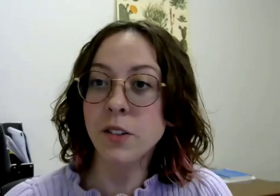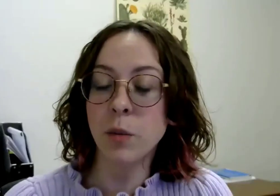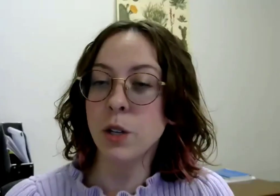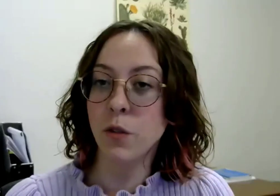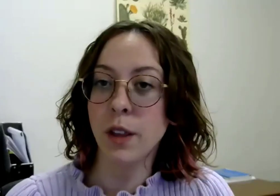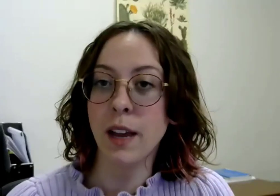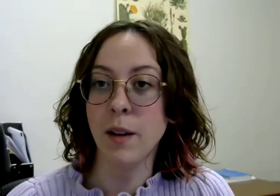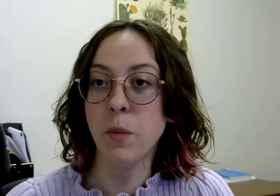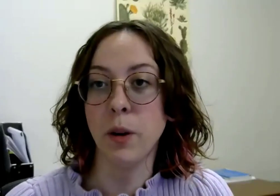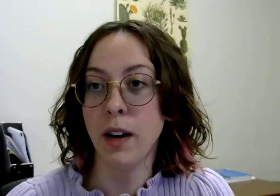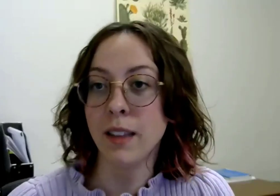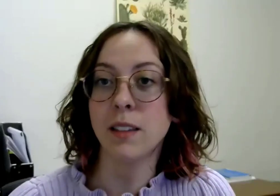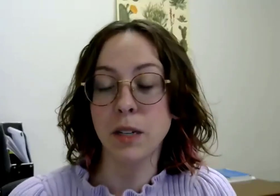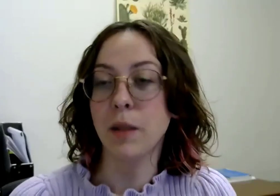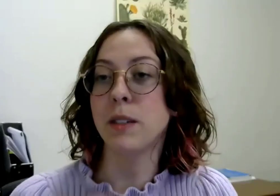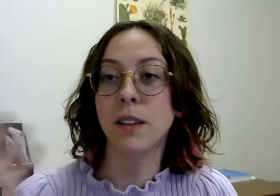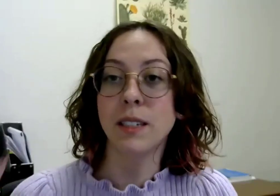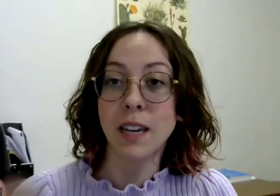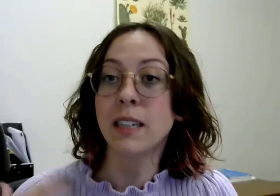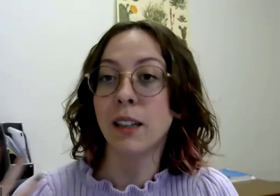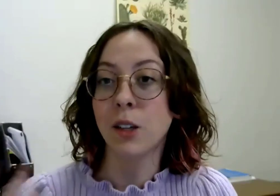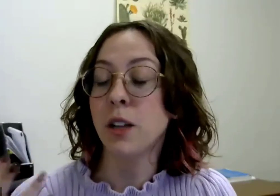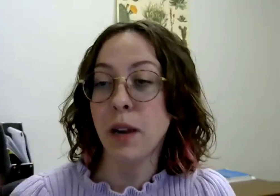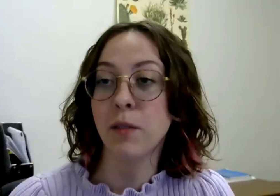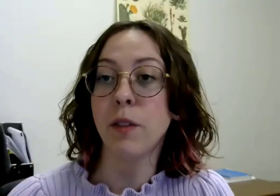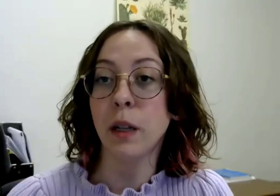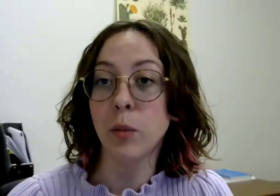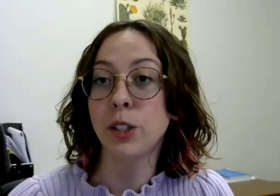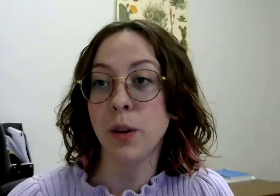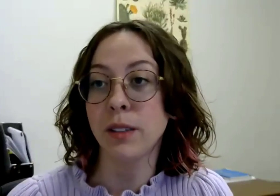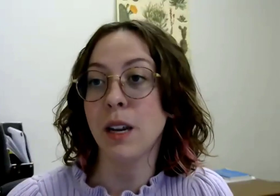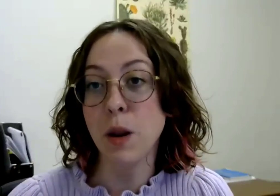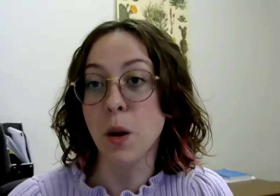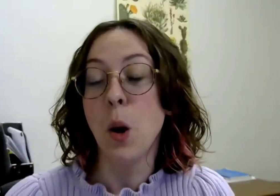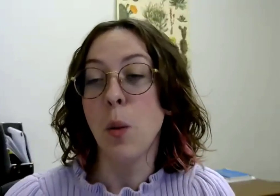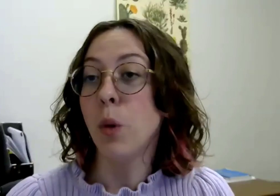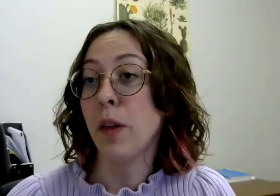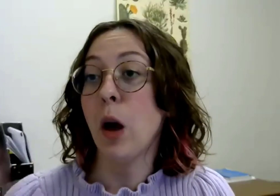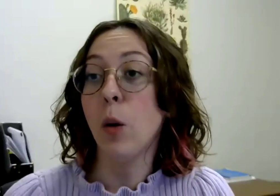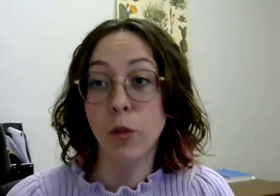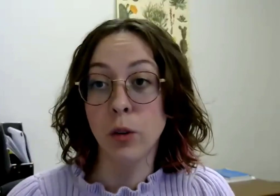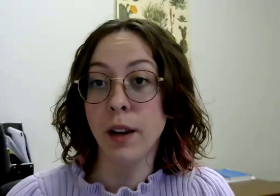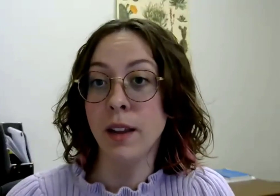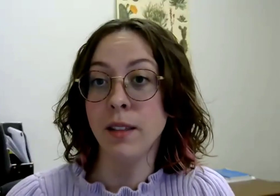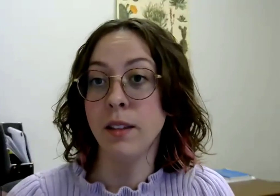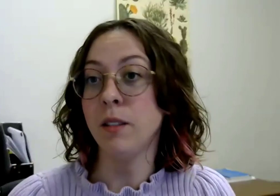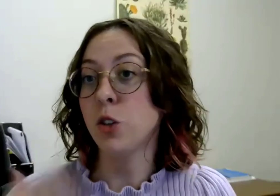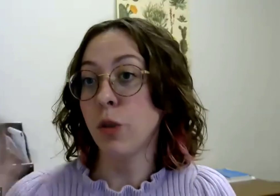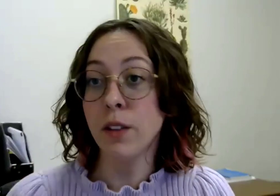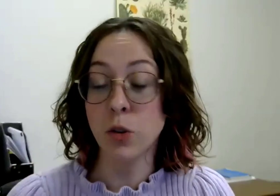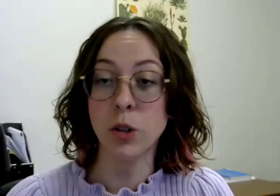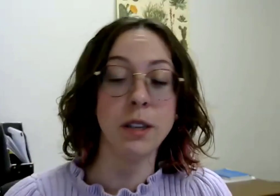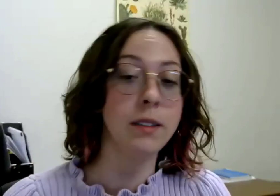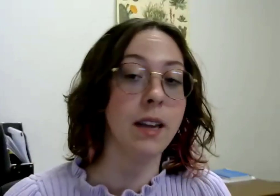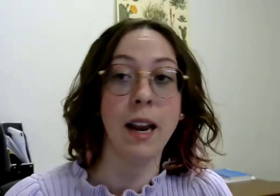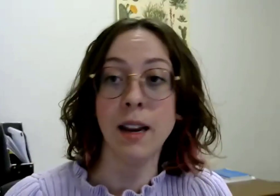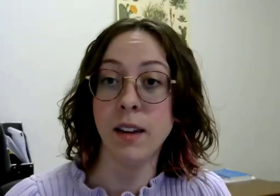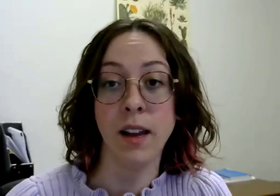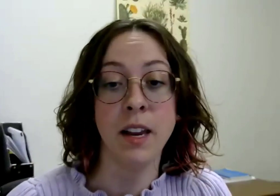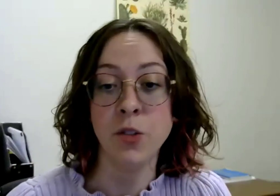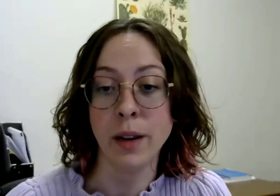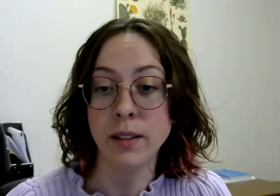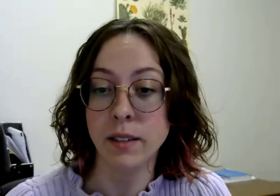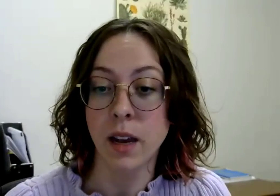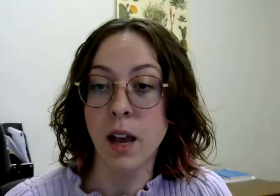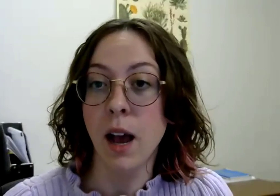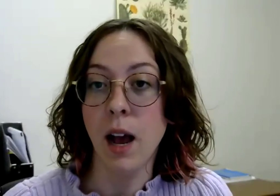Great, thank you so much for that input. Yeah, sometimes the technology that we have available to us can be both helpful in striving towards this and